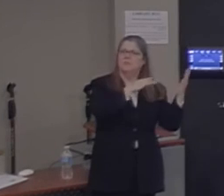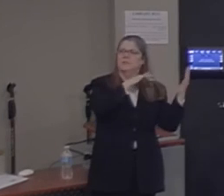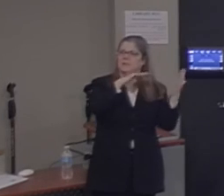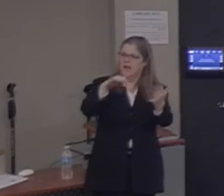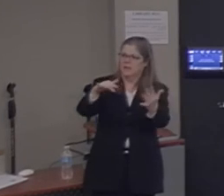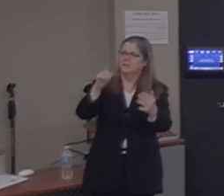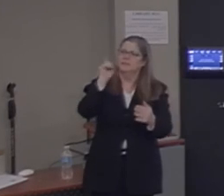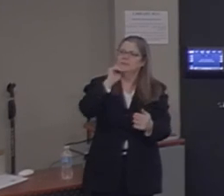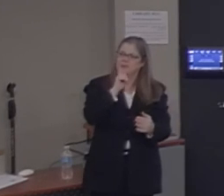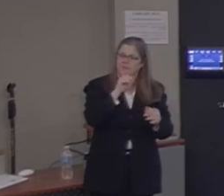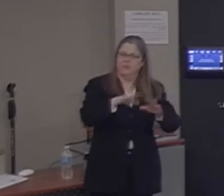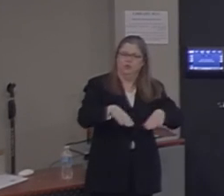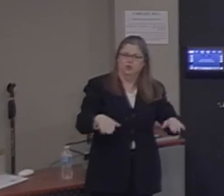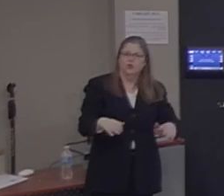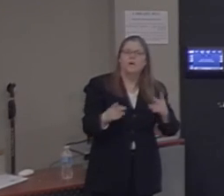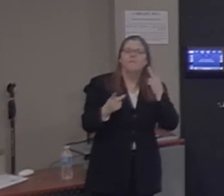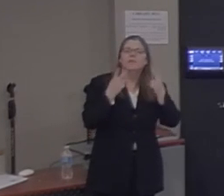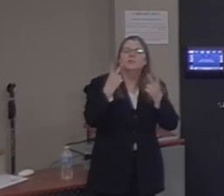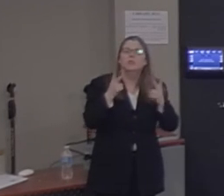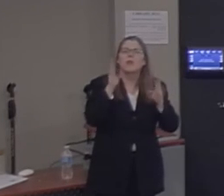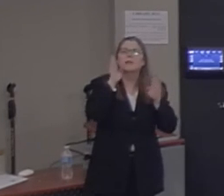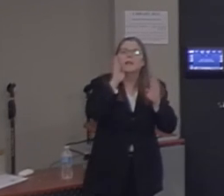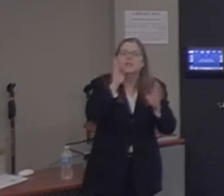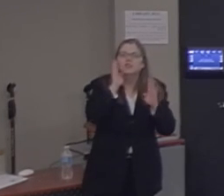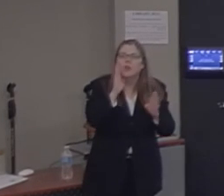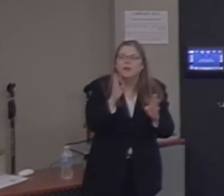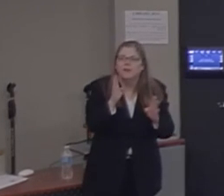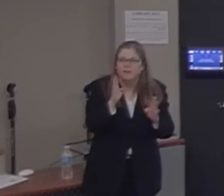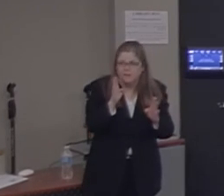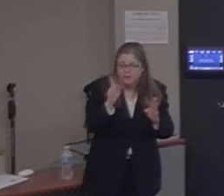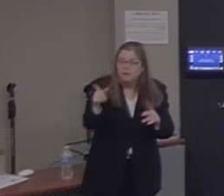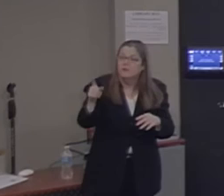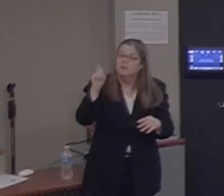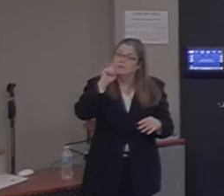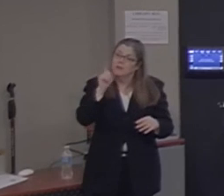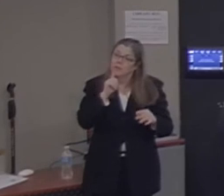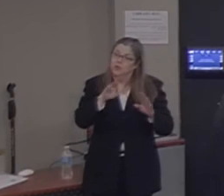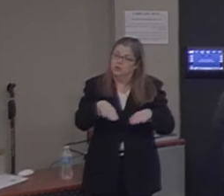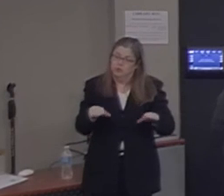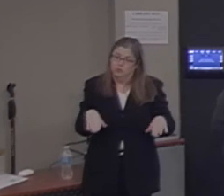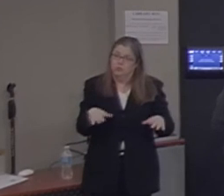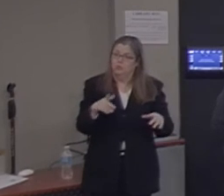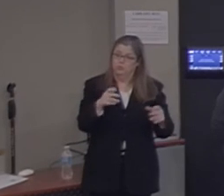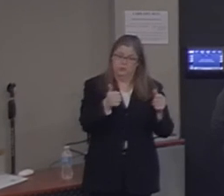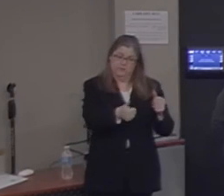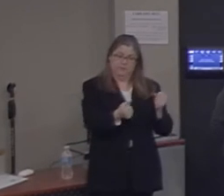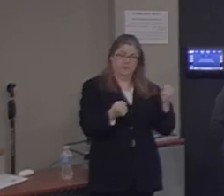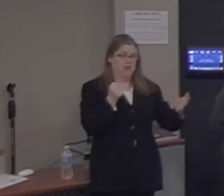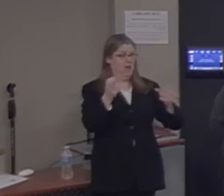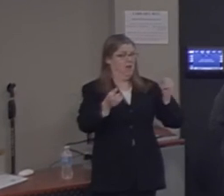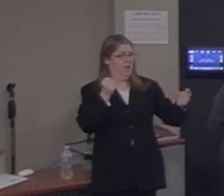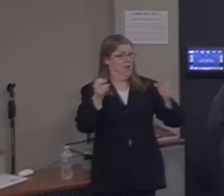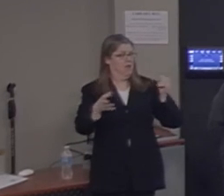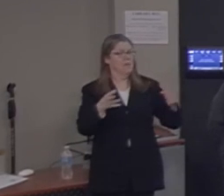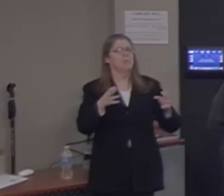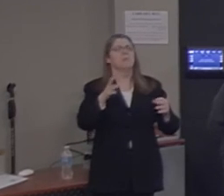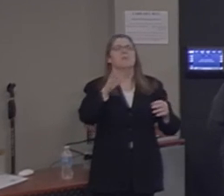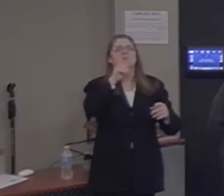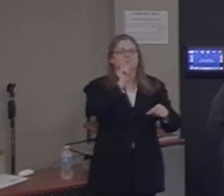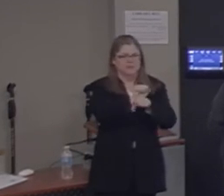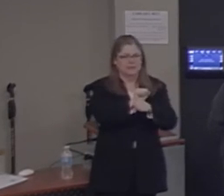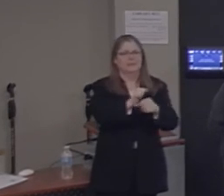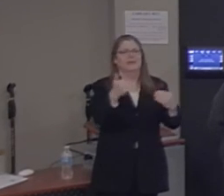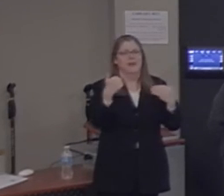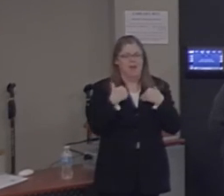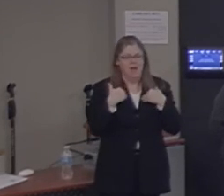deaf children's visual attention, and deaf children who sign do have vastly